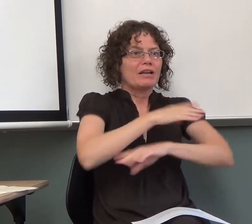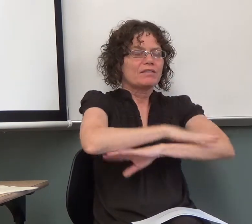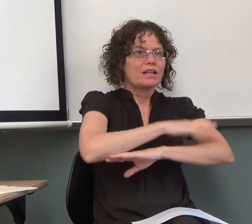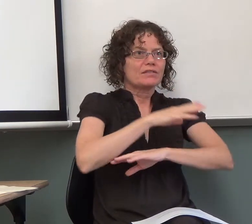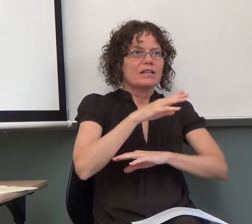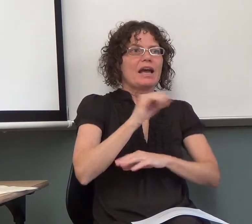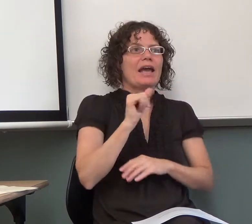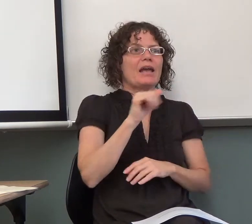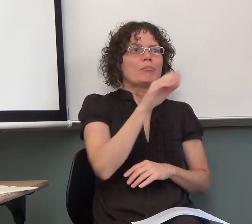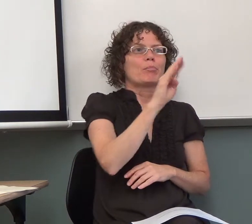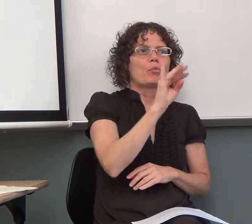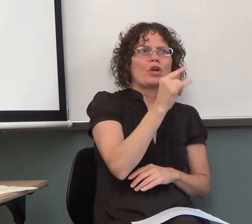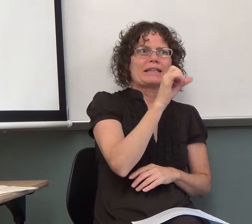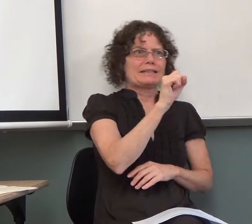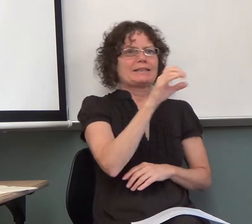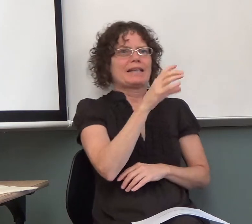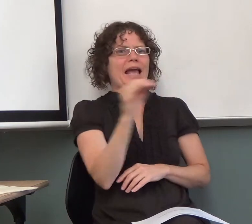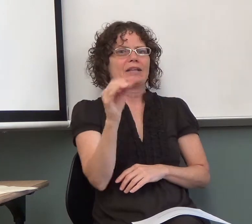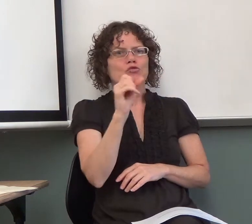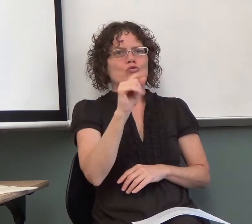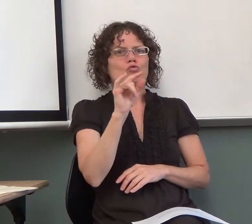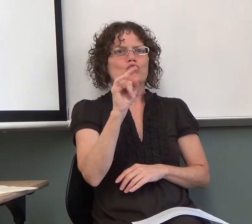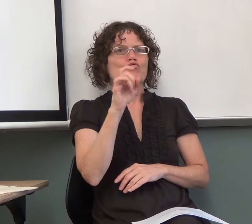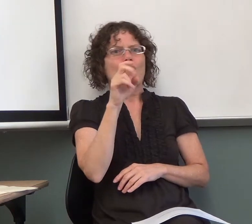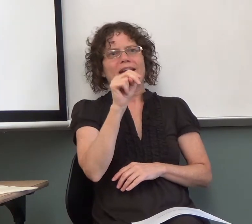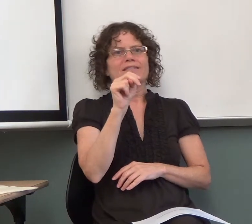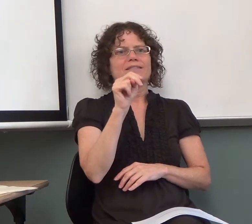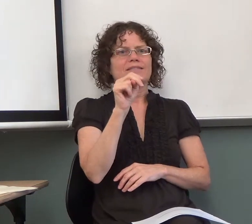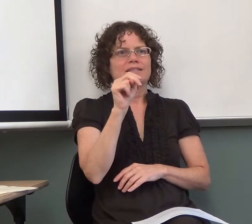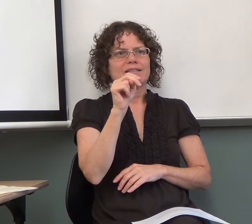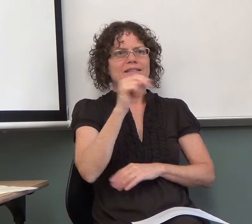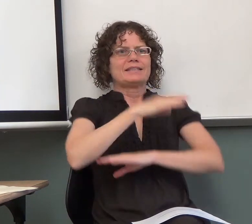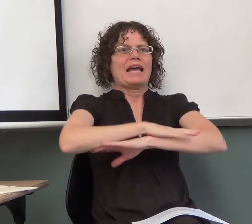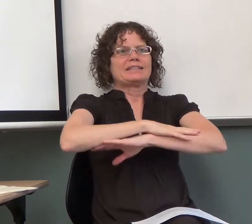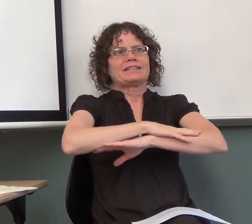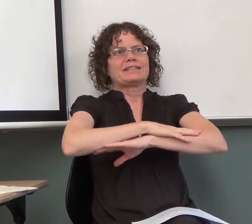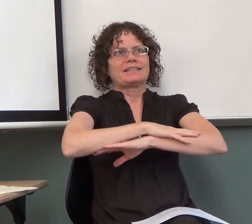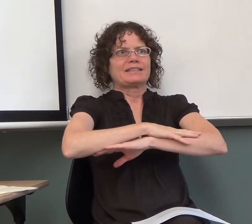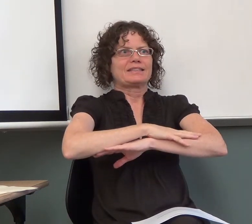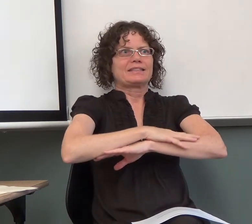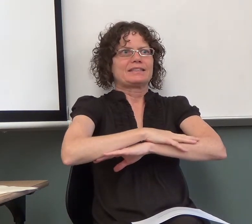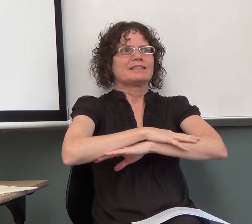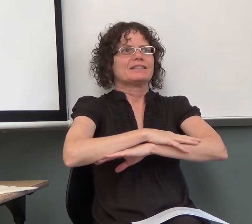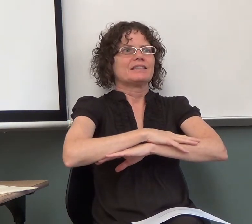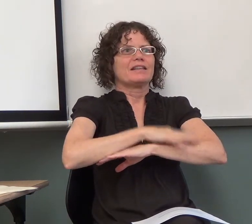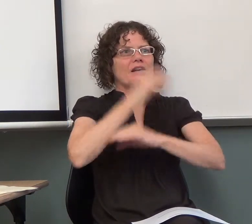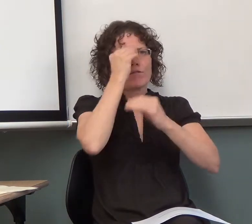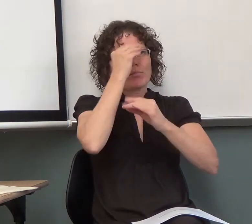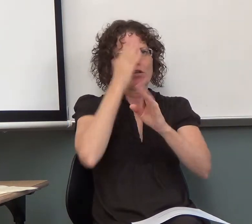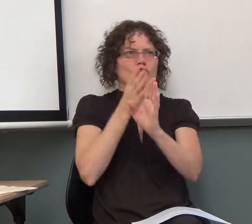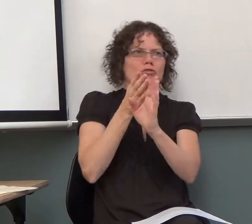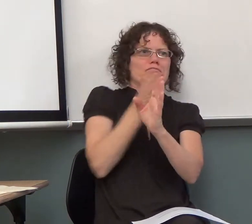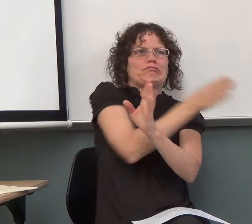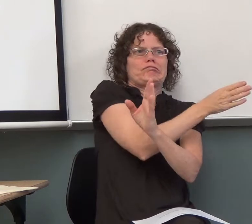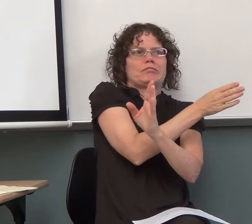& Stratton desk, it might be identified by the information ahead of it as a proper noun. And